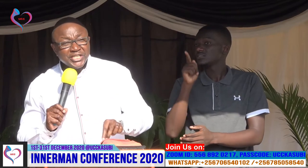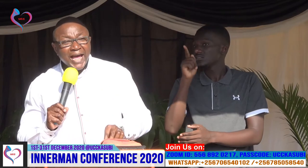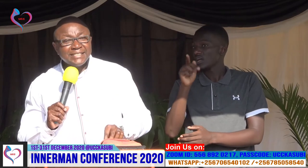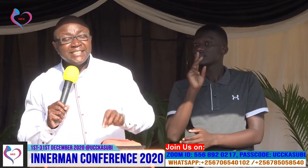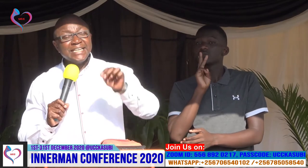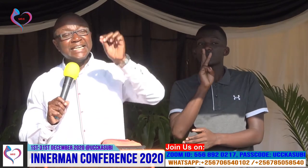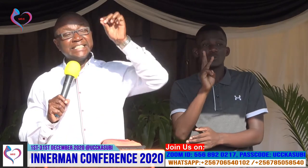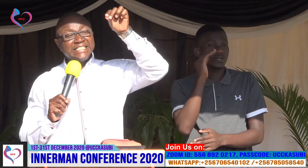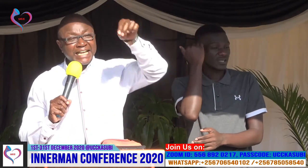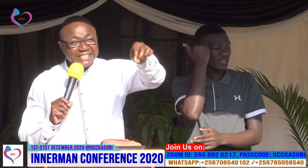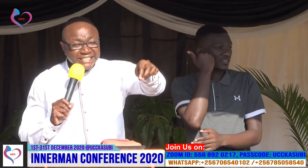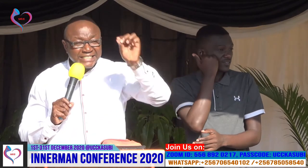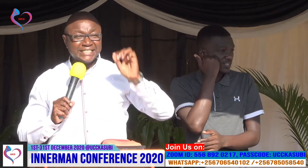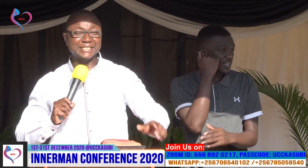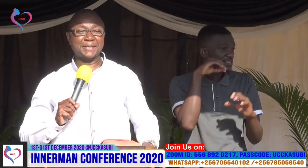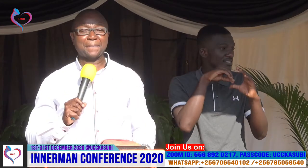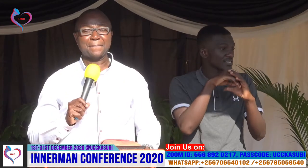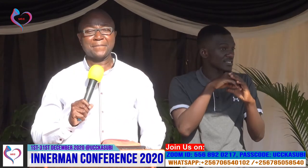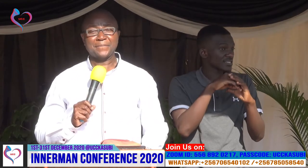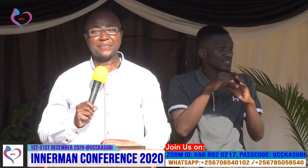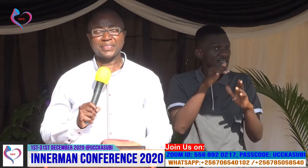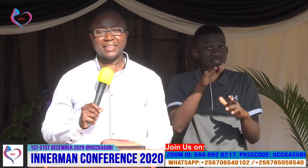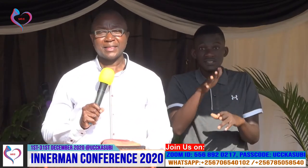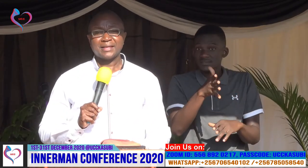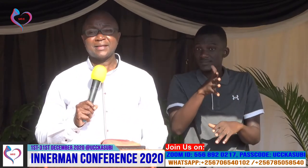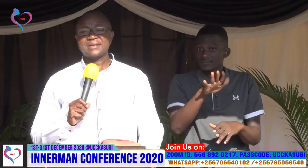to judge in justice.